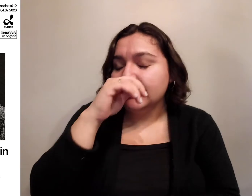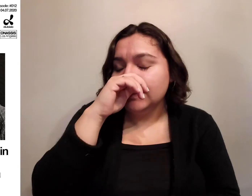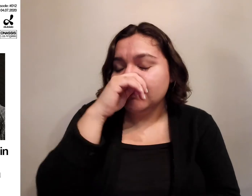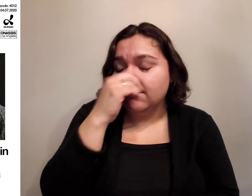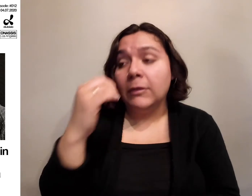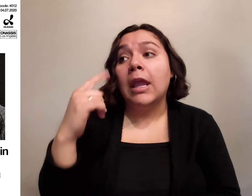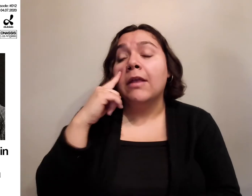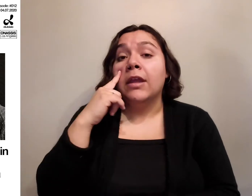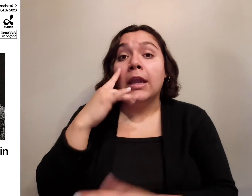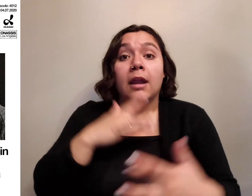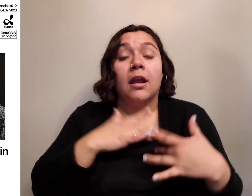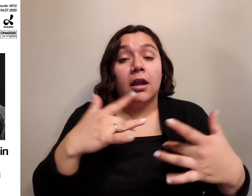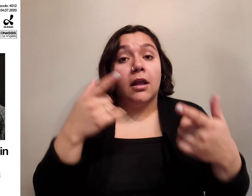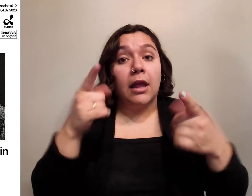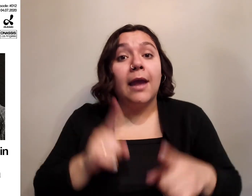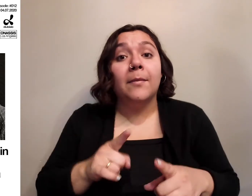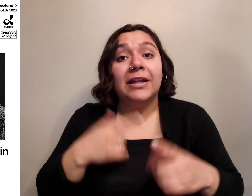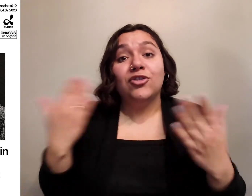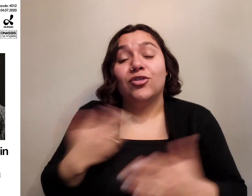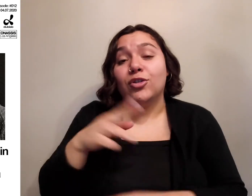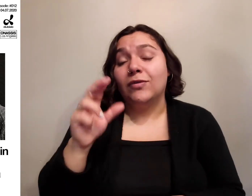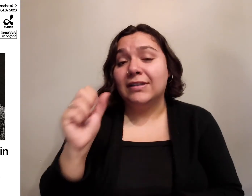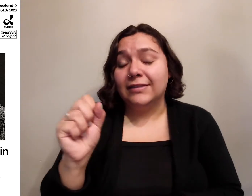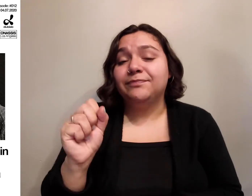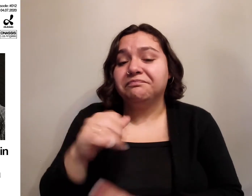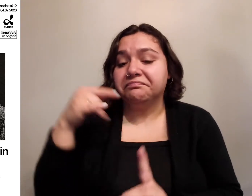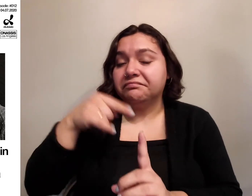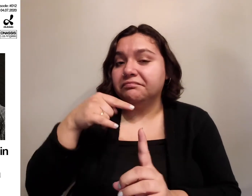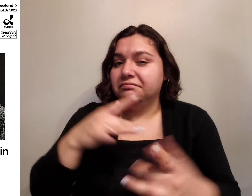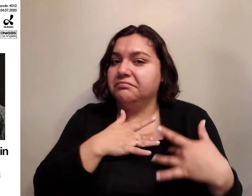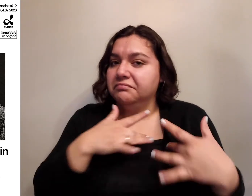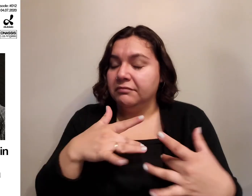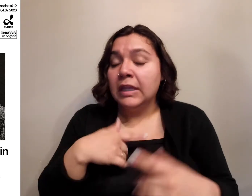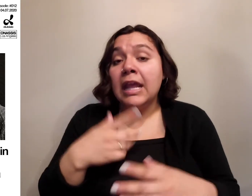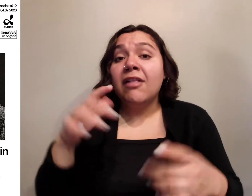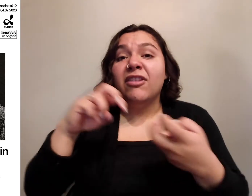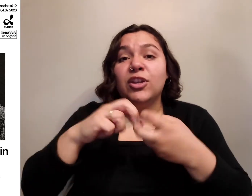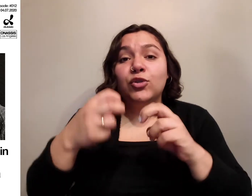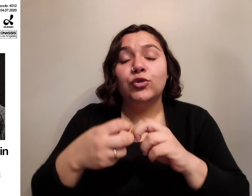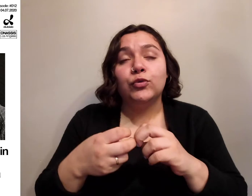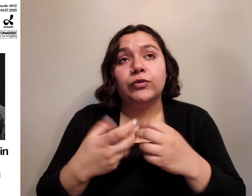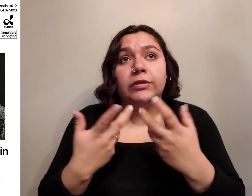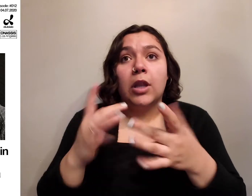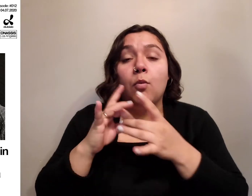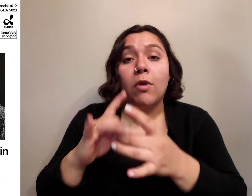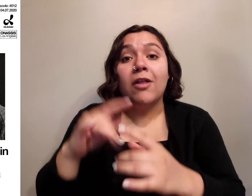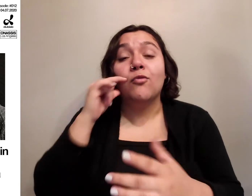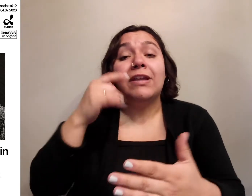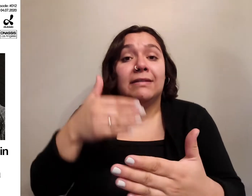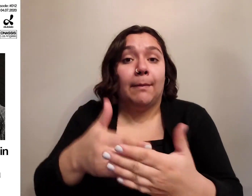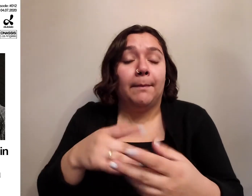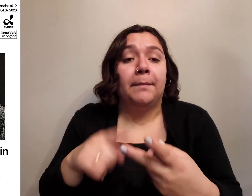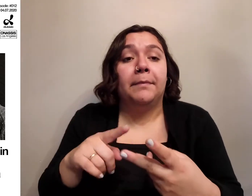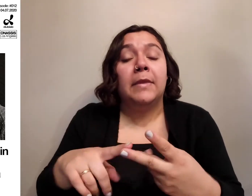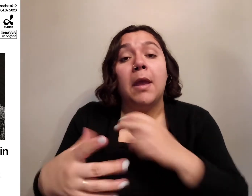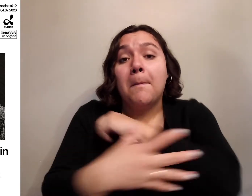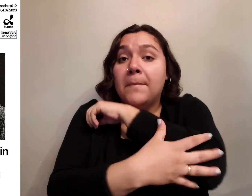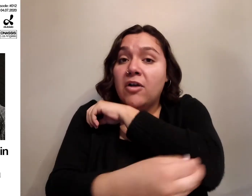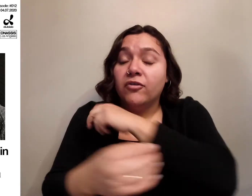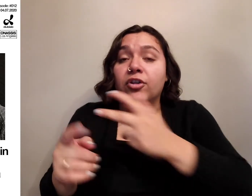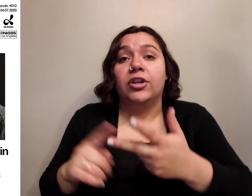lot of times in the United States in particular, the issues with racism,